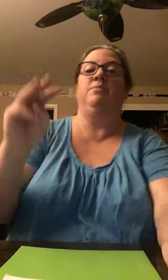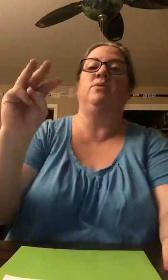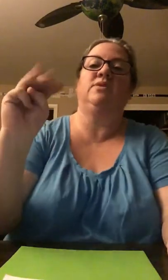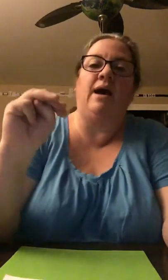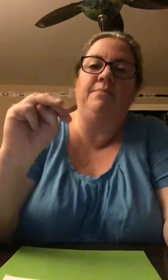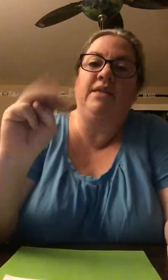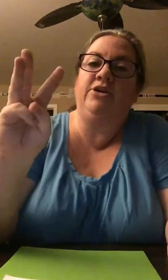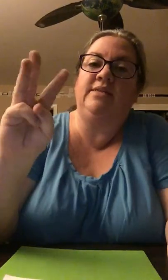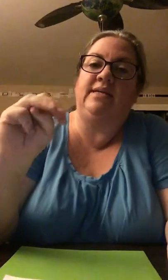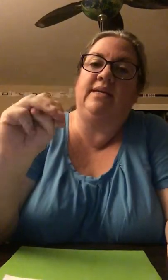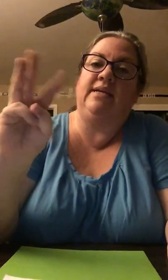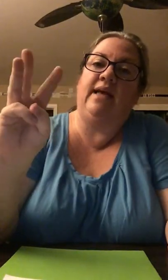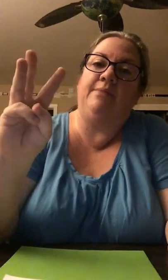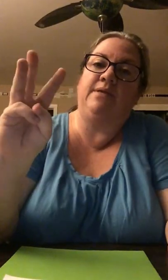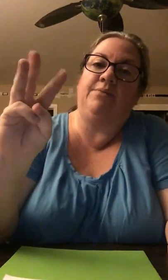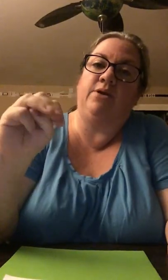most commonly you're going to see MW.